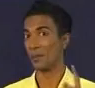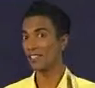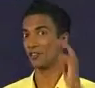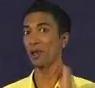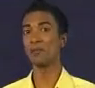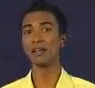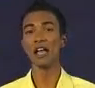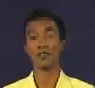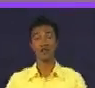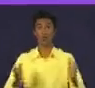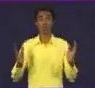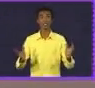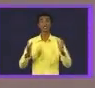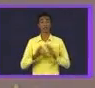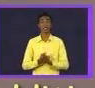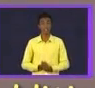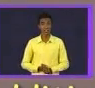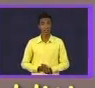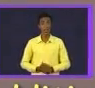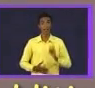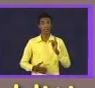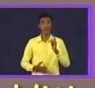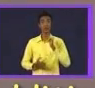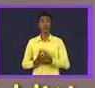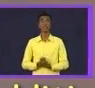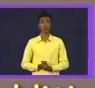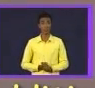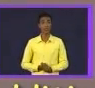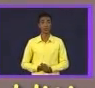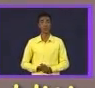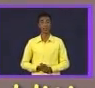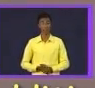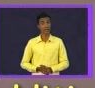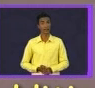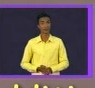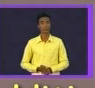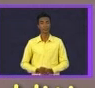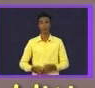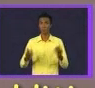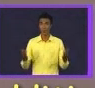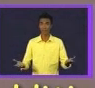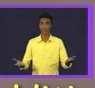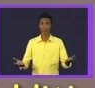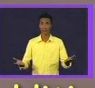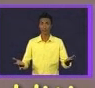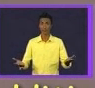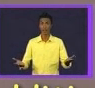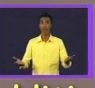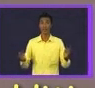Must remember that for questions on addition, different words could be used, like plus, the